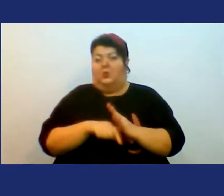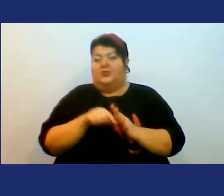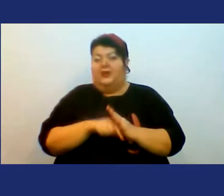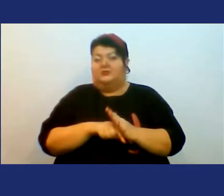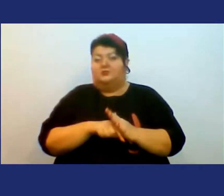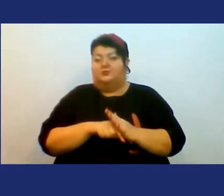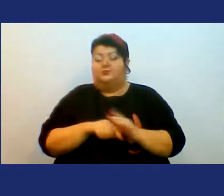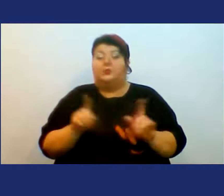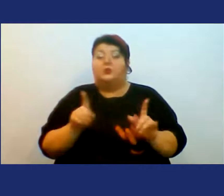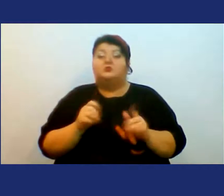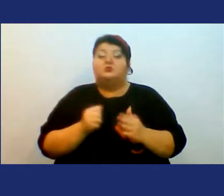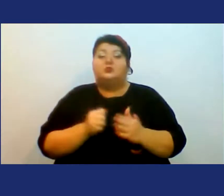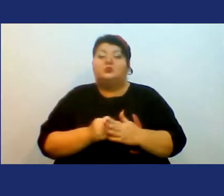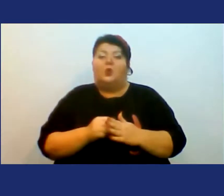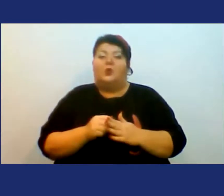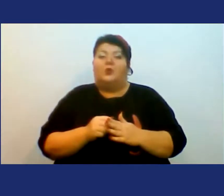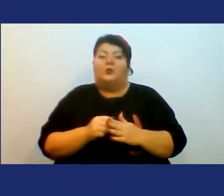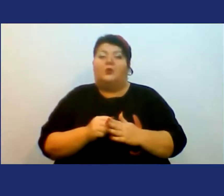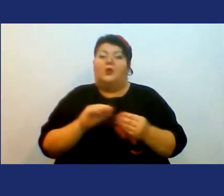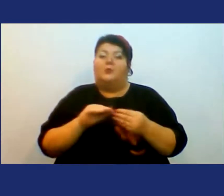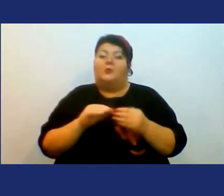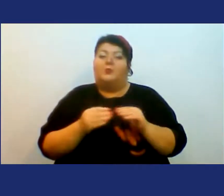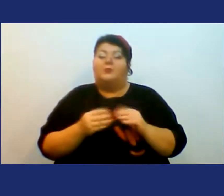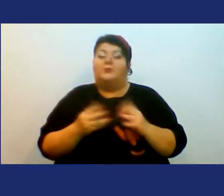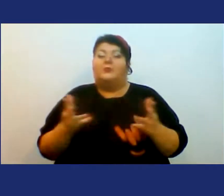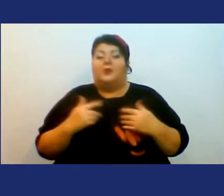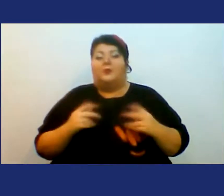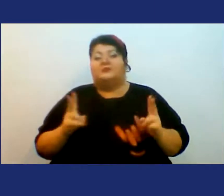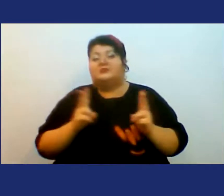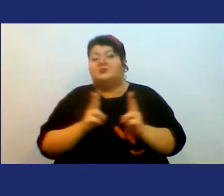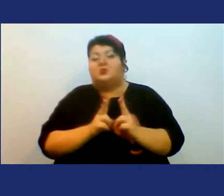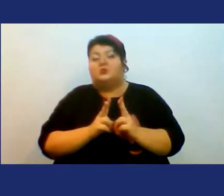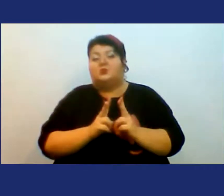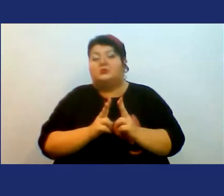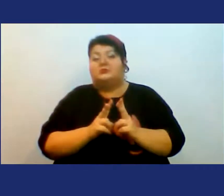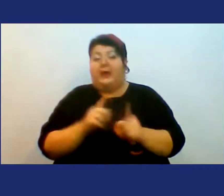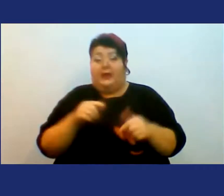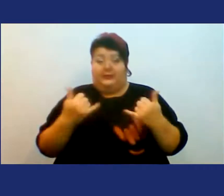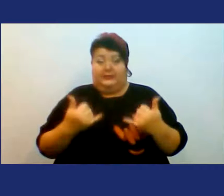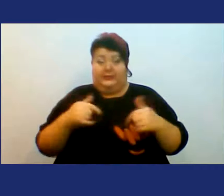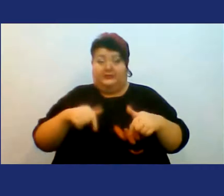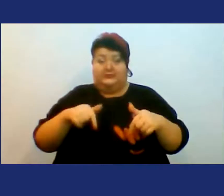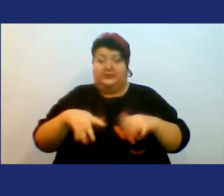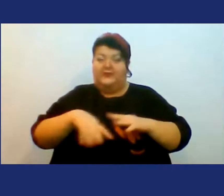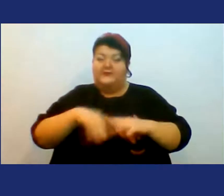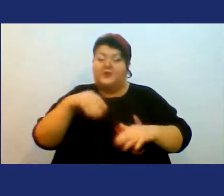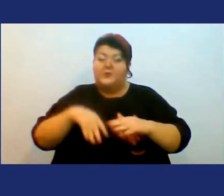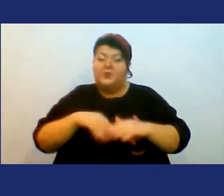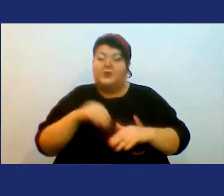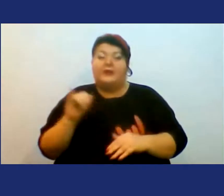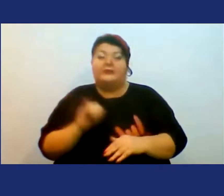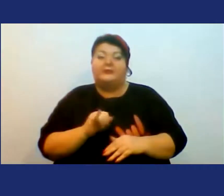station to decide later on whether we can implement such machine voting in our Ukrainian